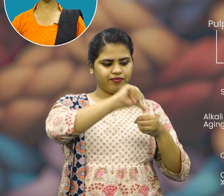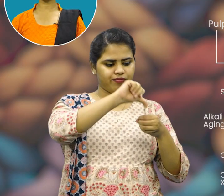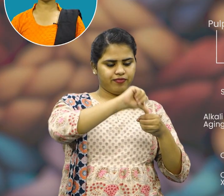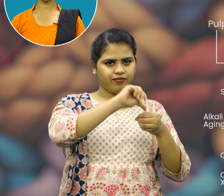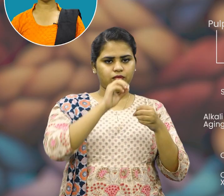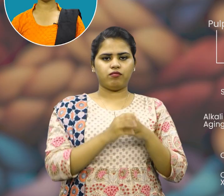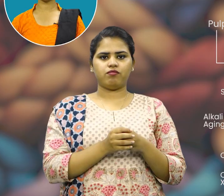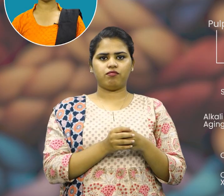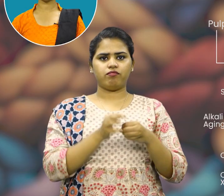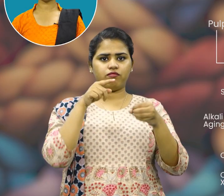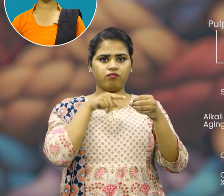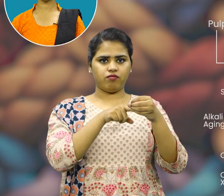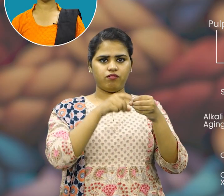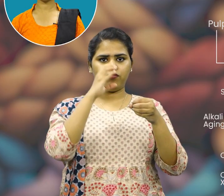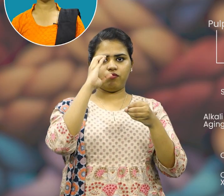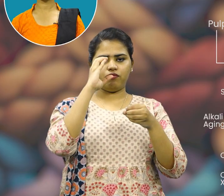the cellulose.